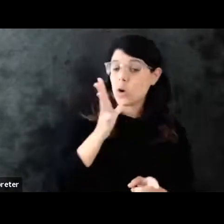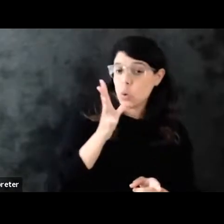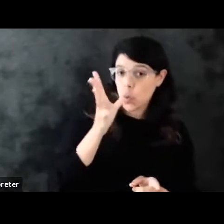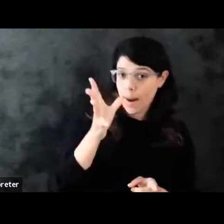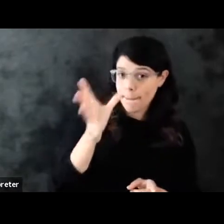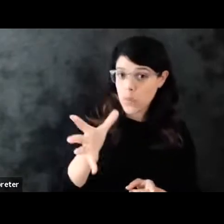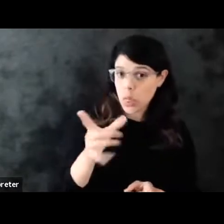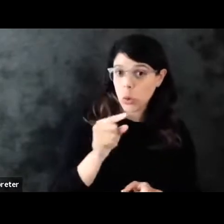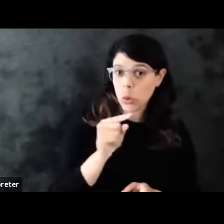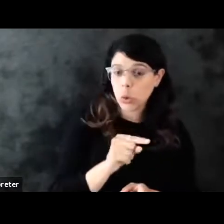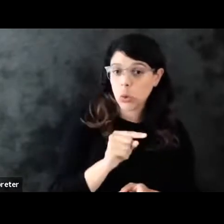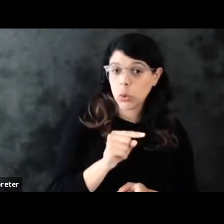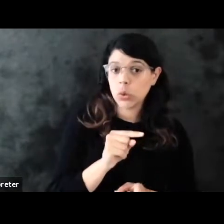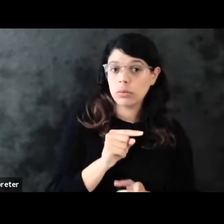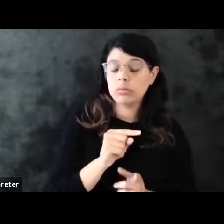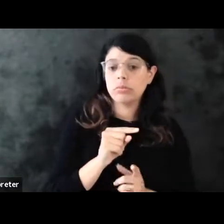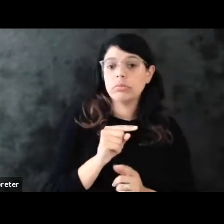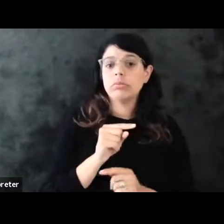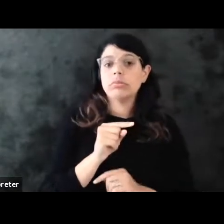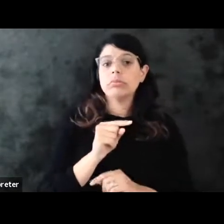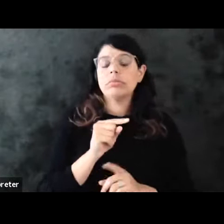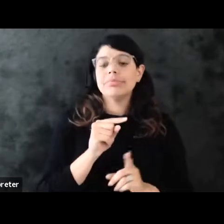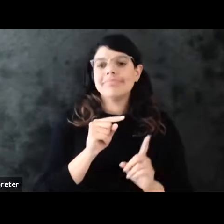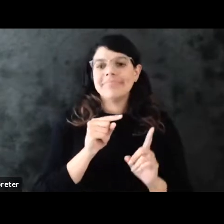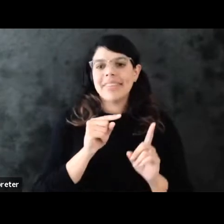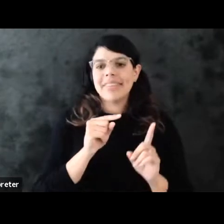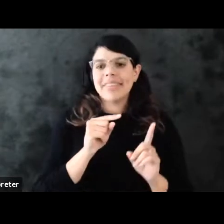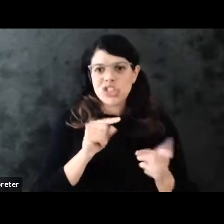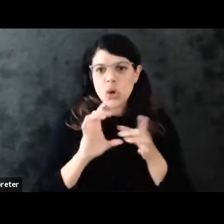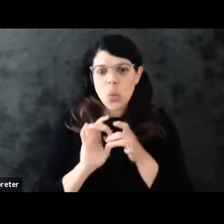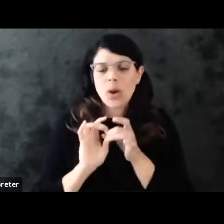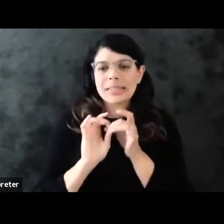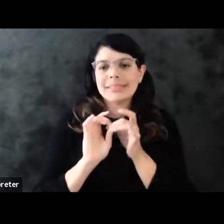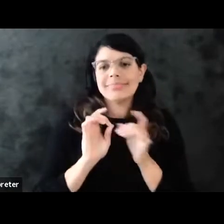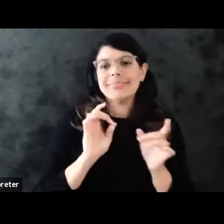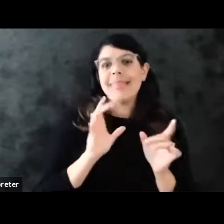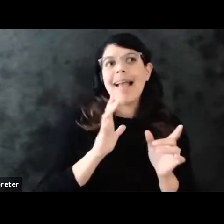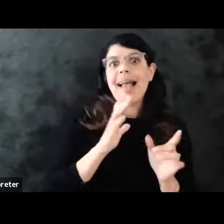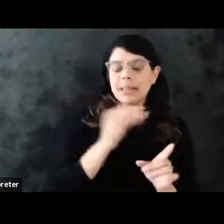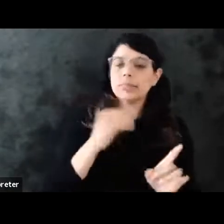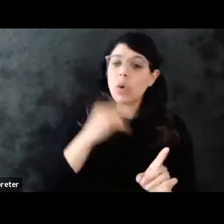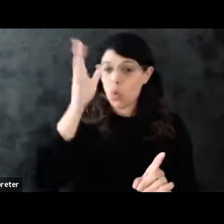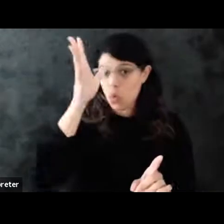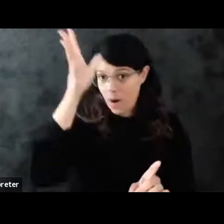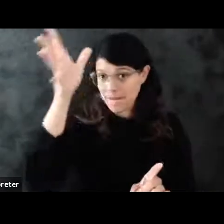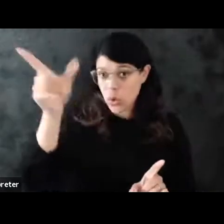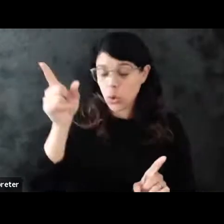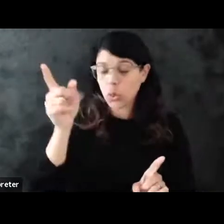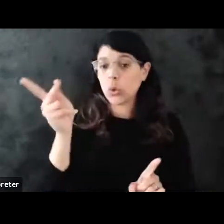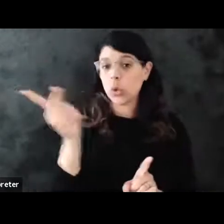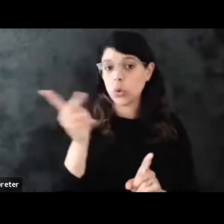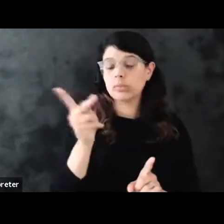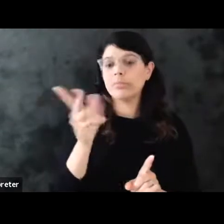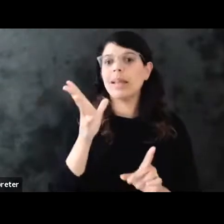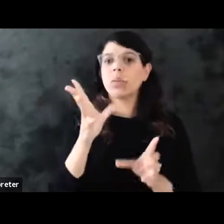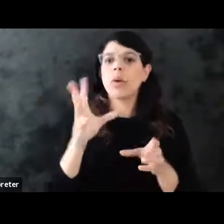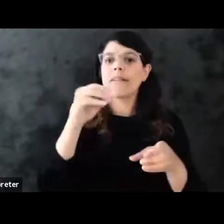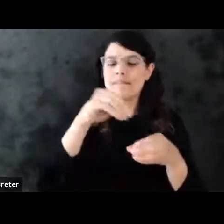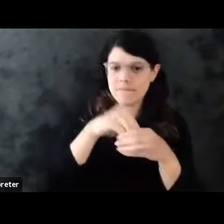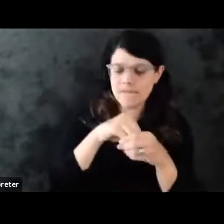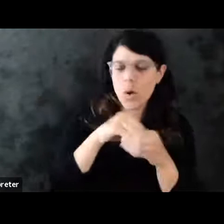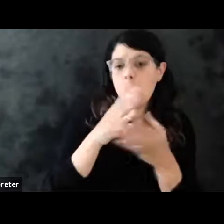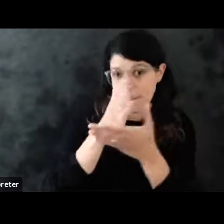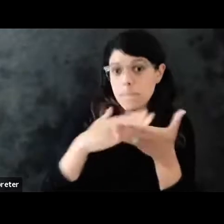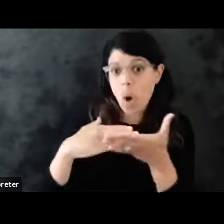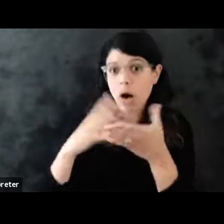the leading revolutionaries of the Mexican Revolution. Well, my mom's mom, my grandmother, was